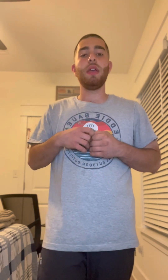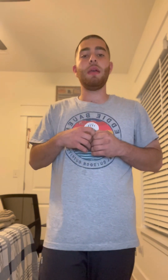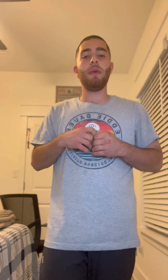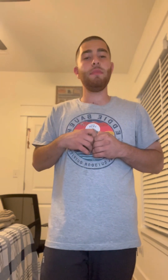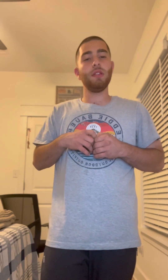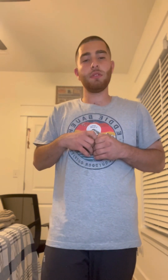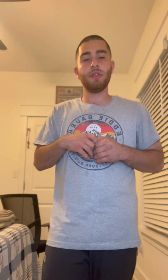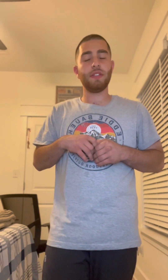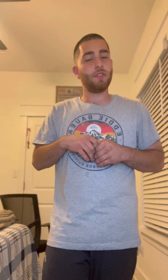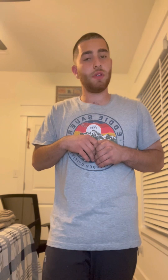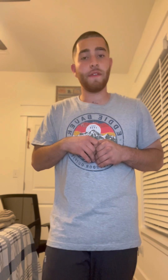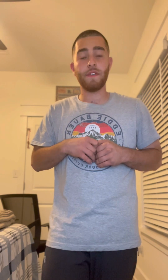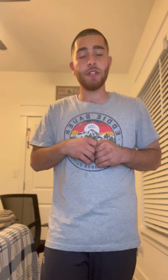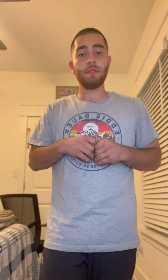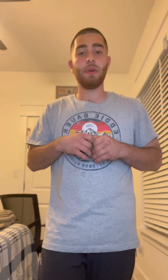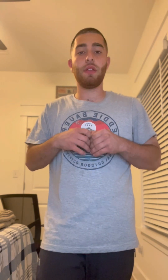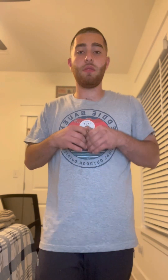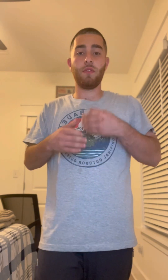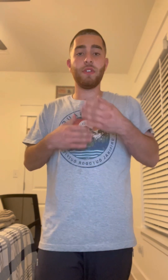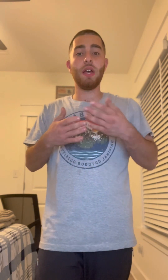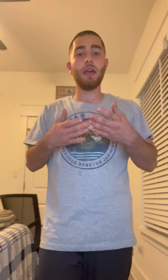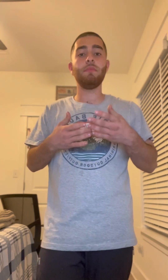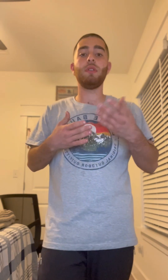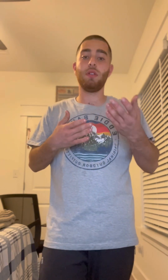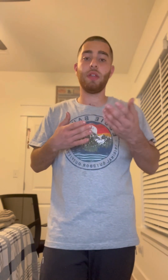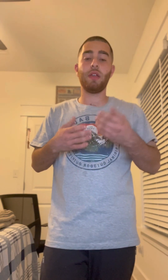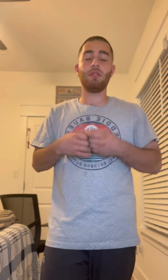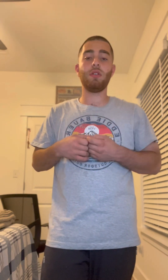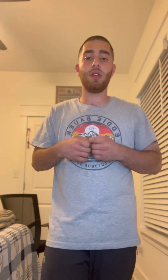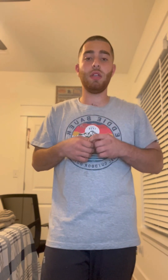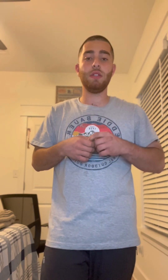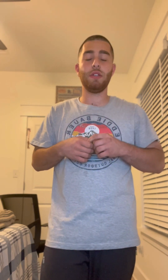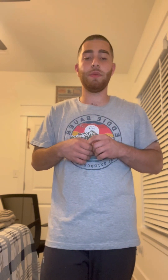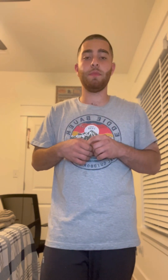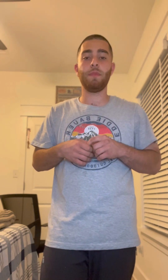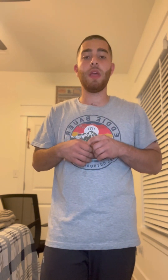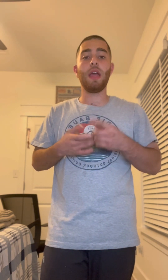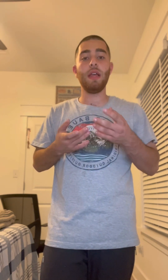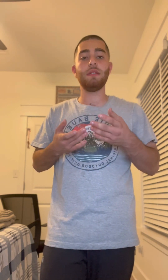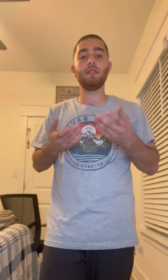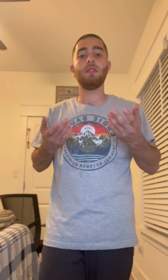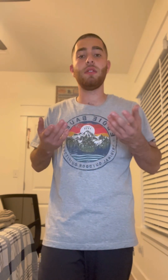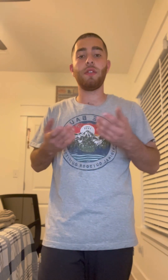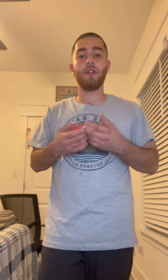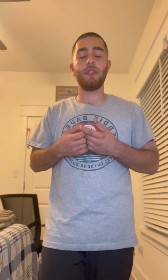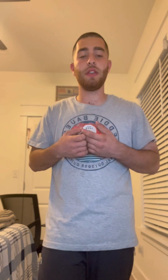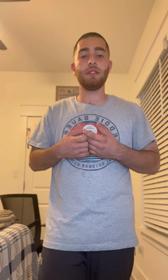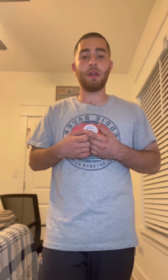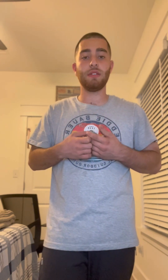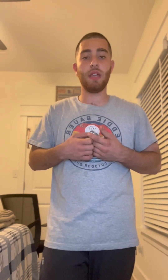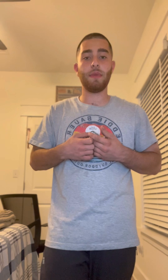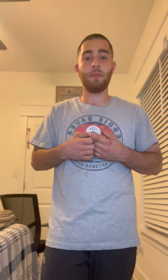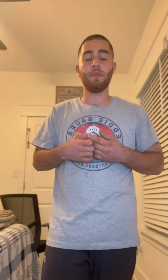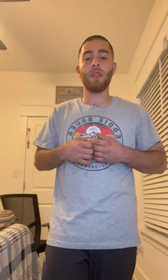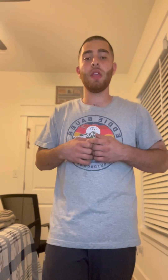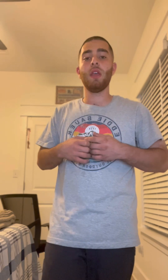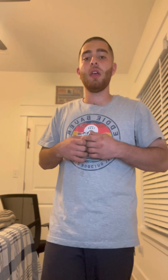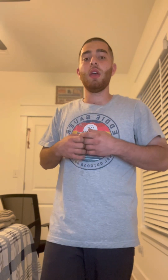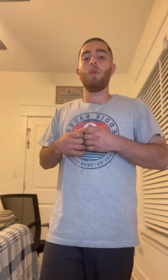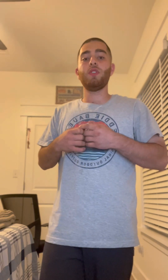may be a little bit difficult at first, but over time, it'll get easier. Hence, the third thing is about timing. When trying to